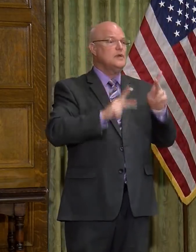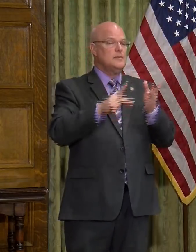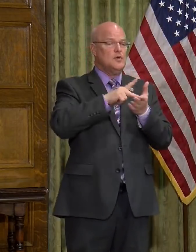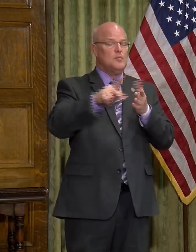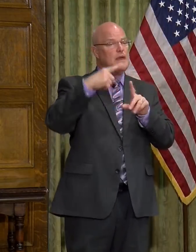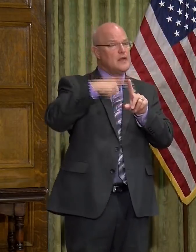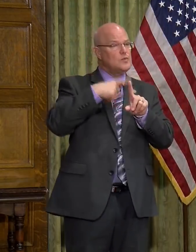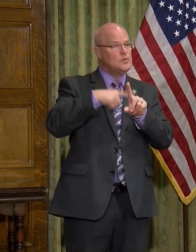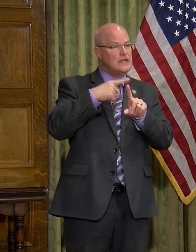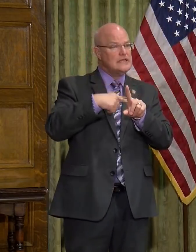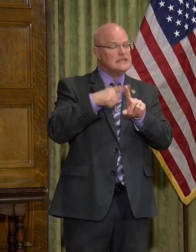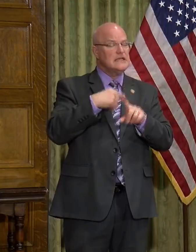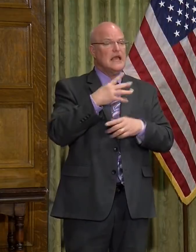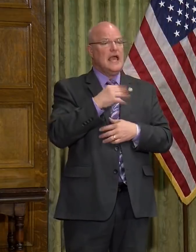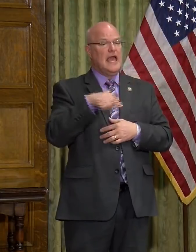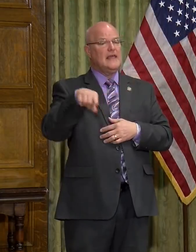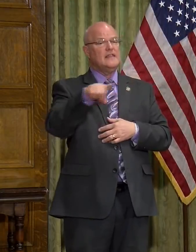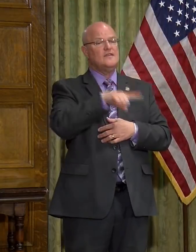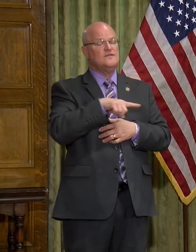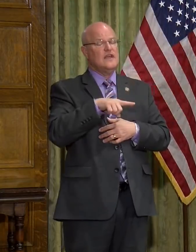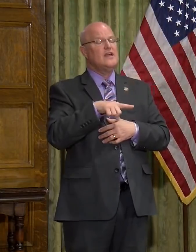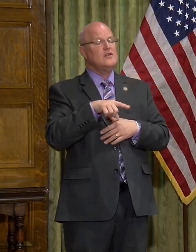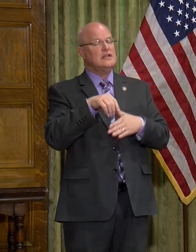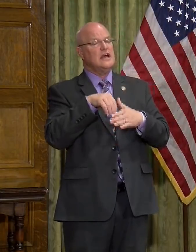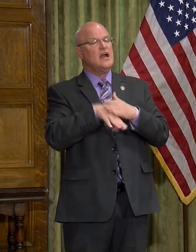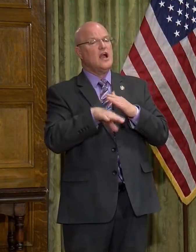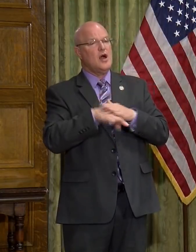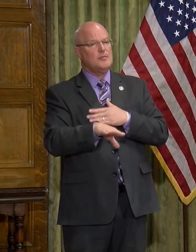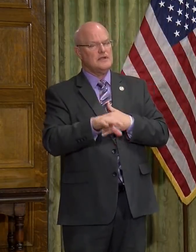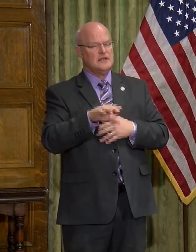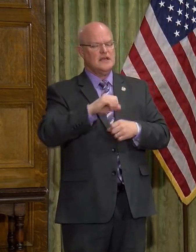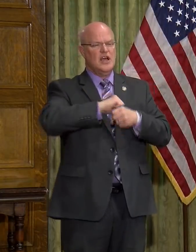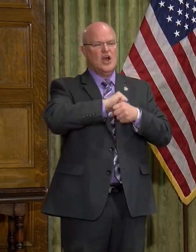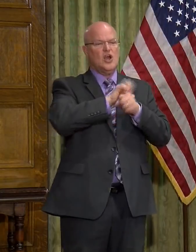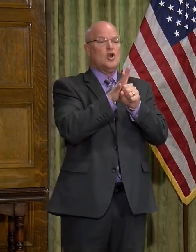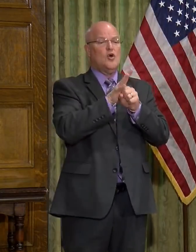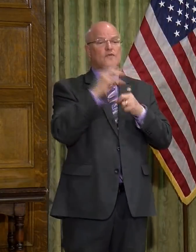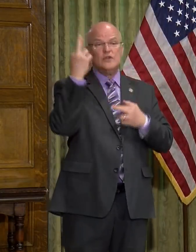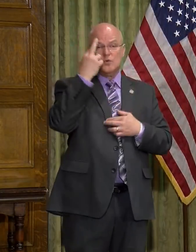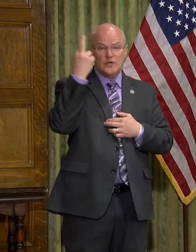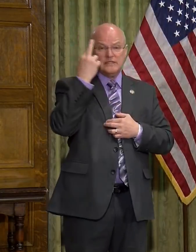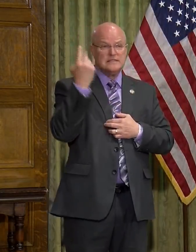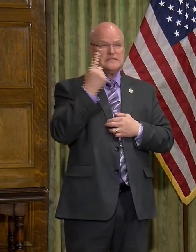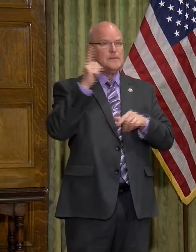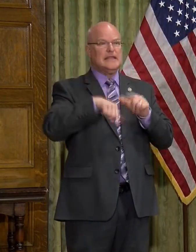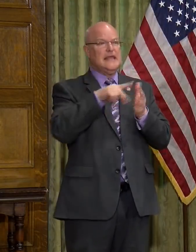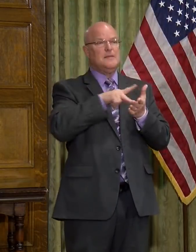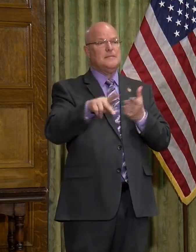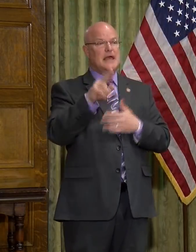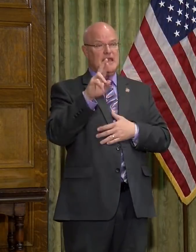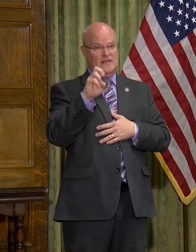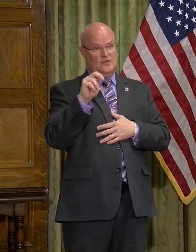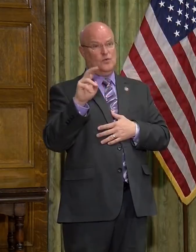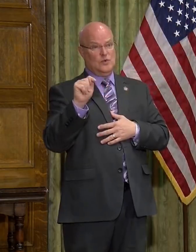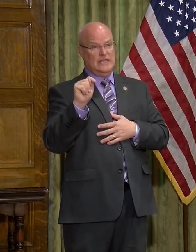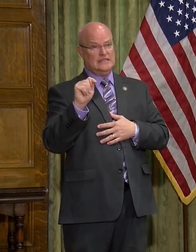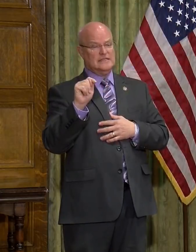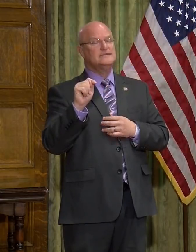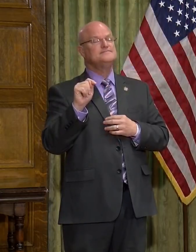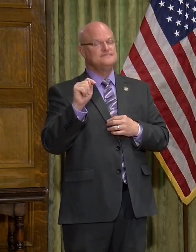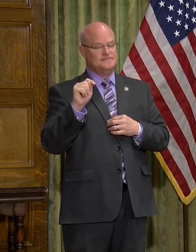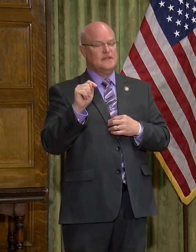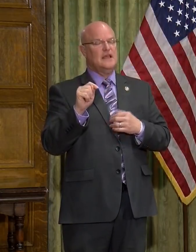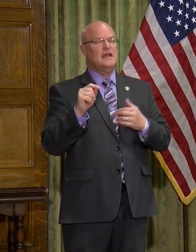pay rent, and they're very accommodating. If there's a COVID reason that someone can't pay the rent, they are more